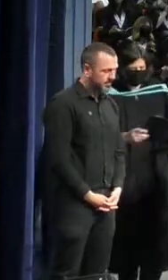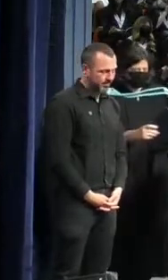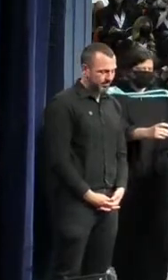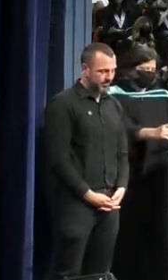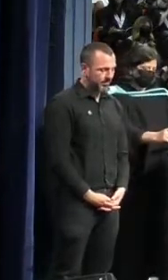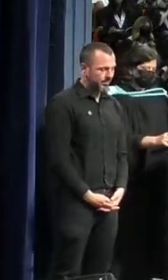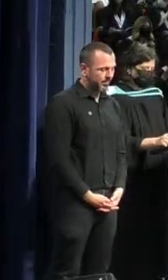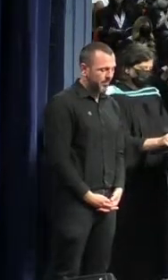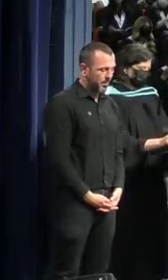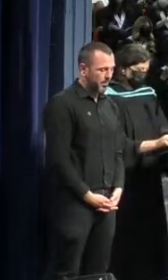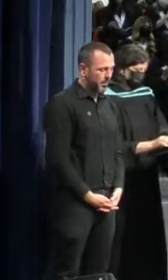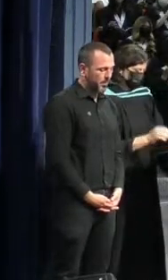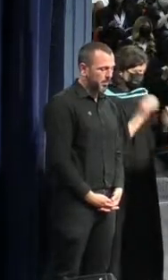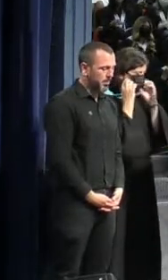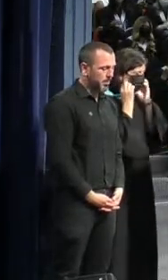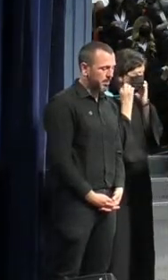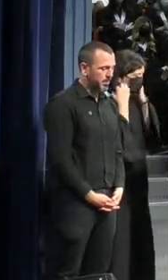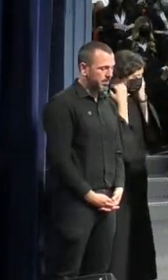it. Congratulations.